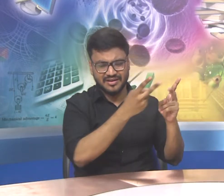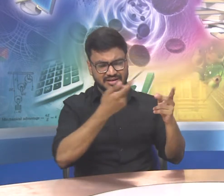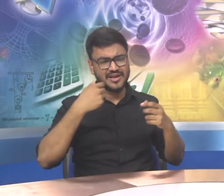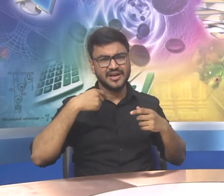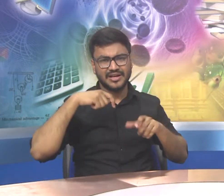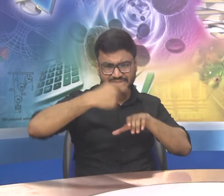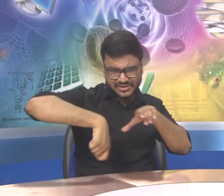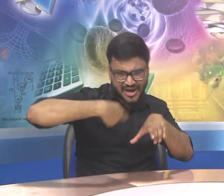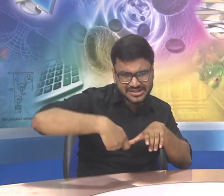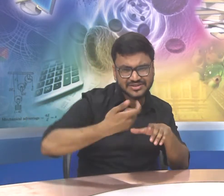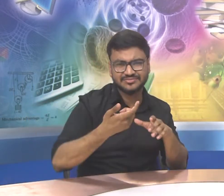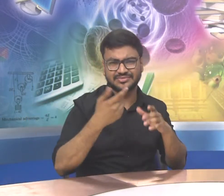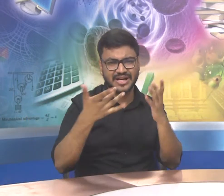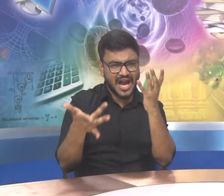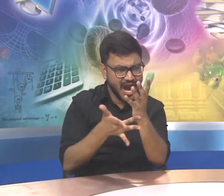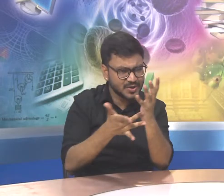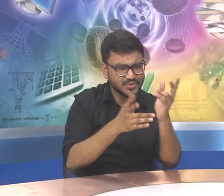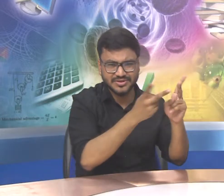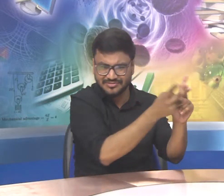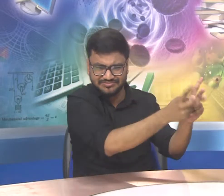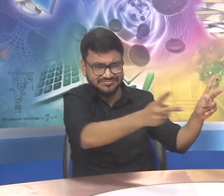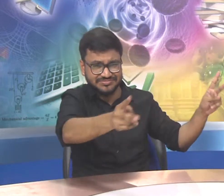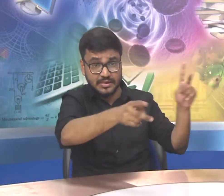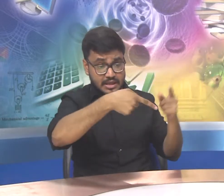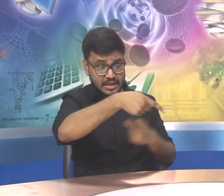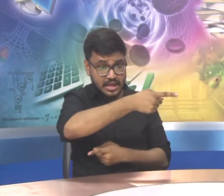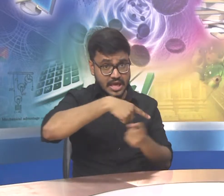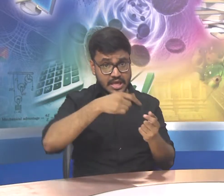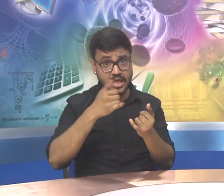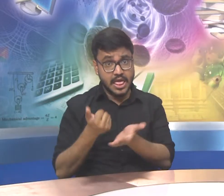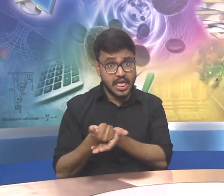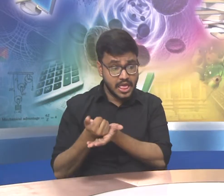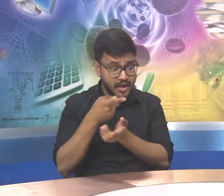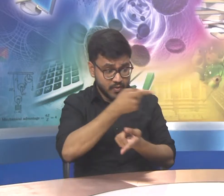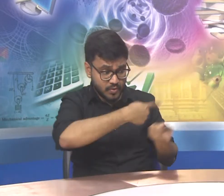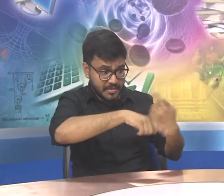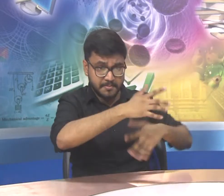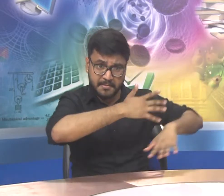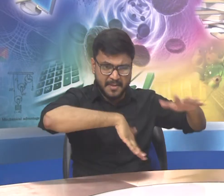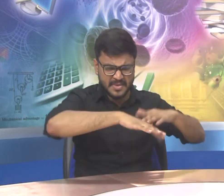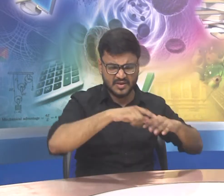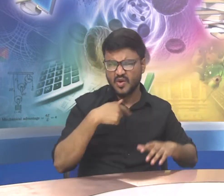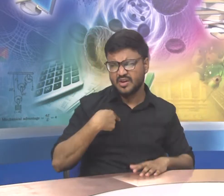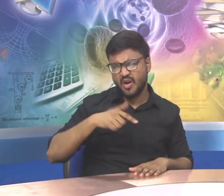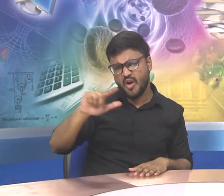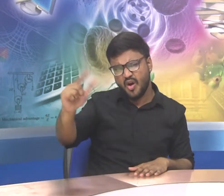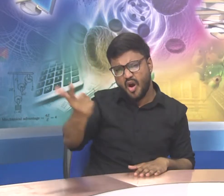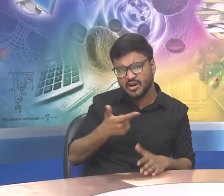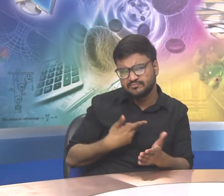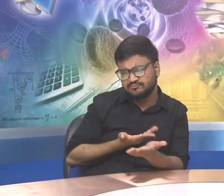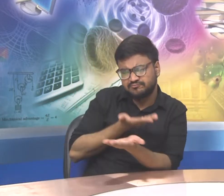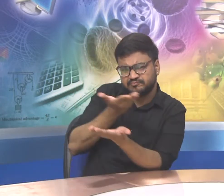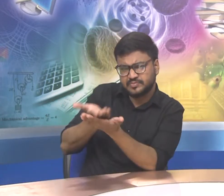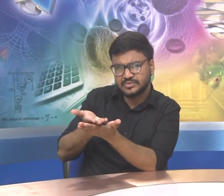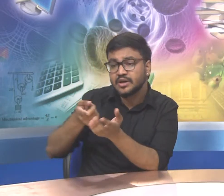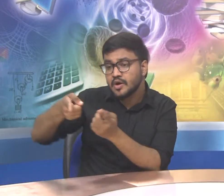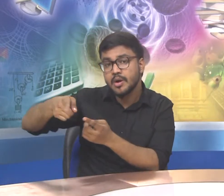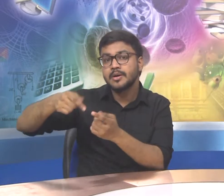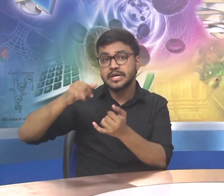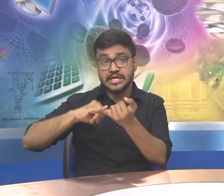There are some banks which cater to the requirements and provide overall support